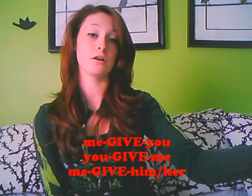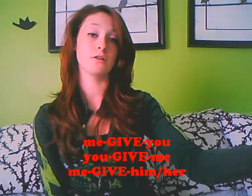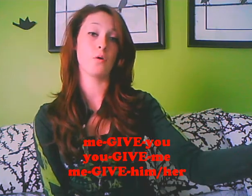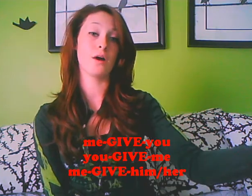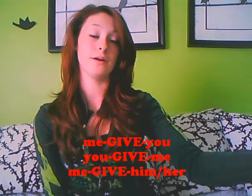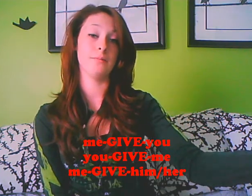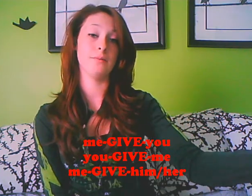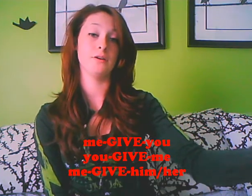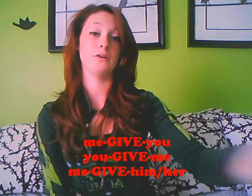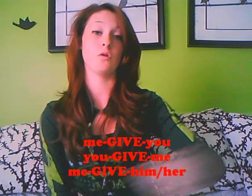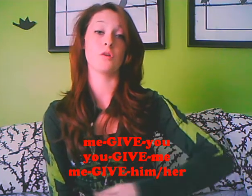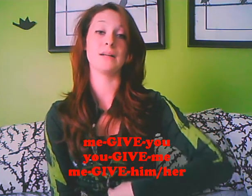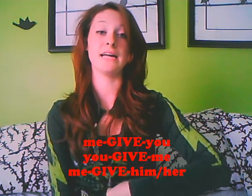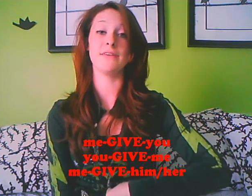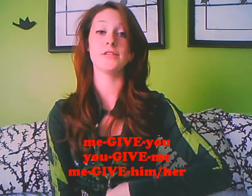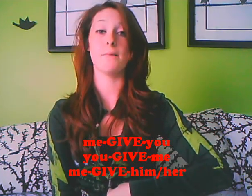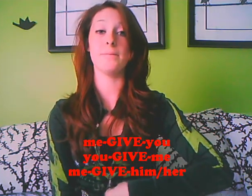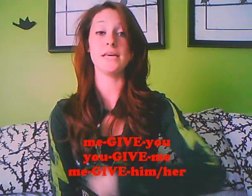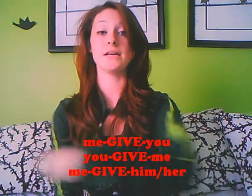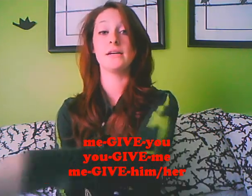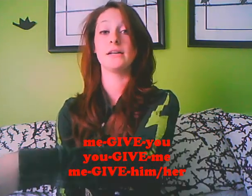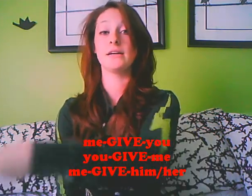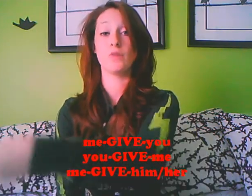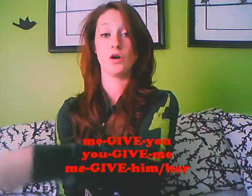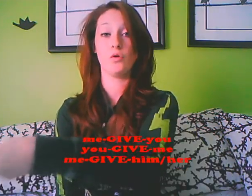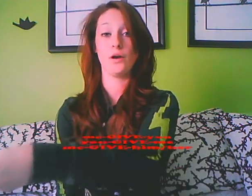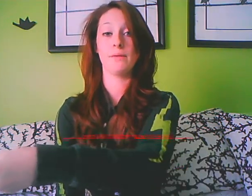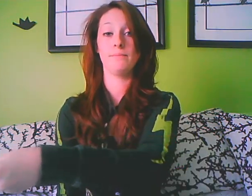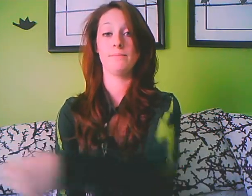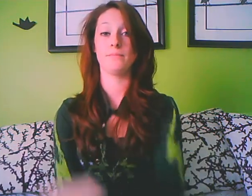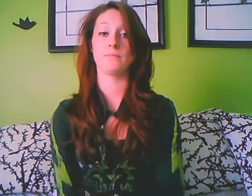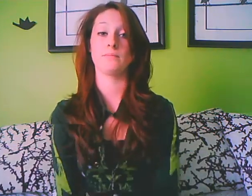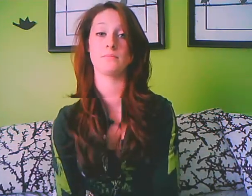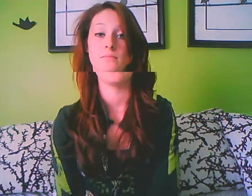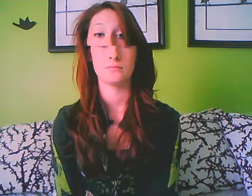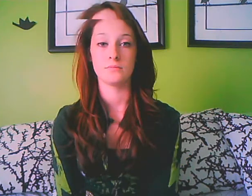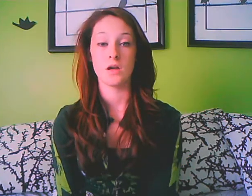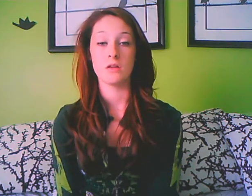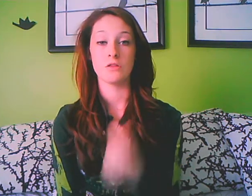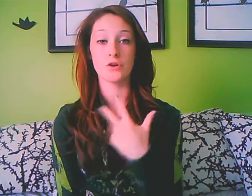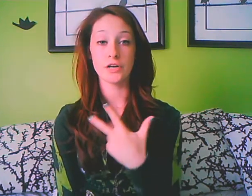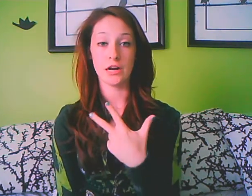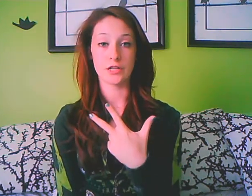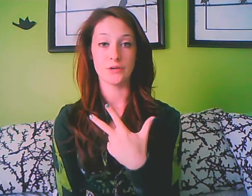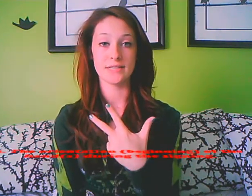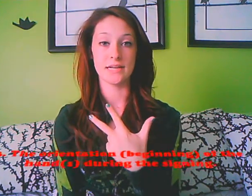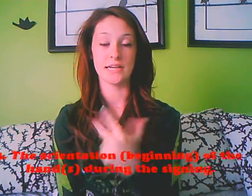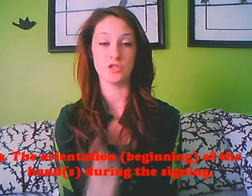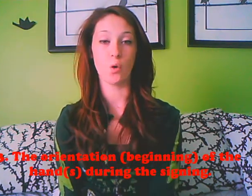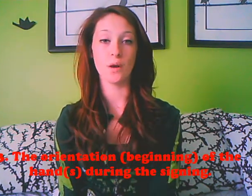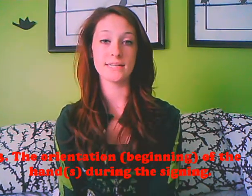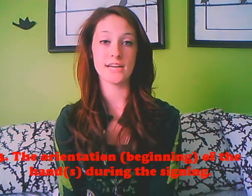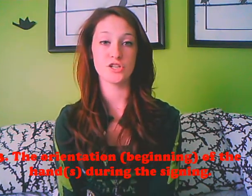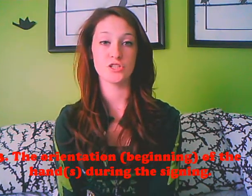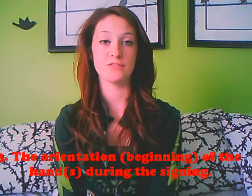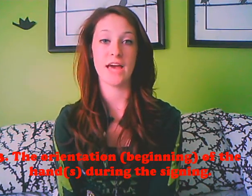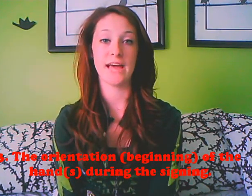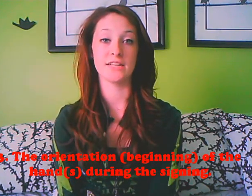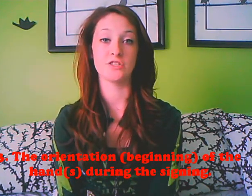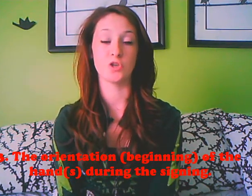or him, or to my left, me give her or him. The third characteristic is the orientations of the hands during